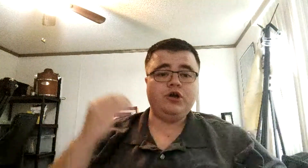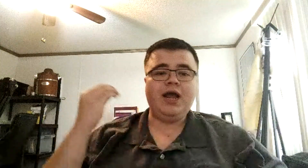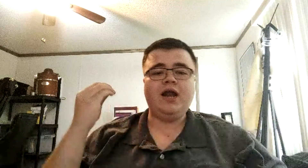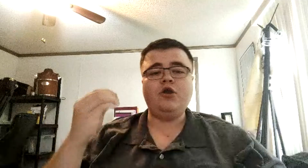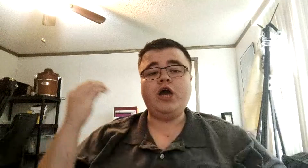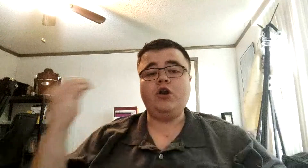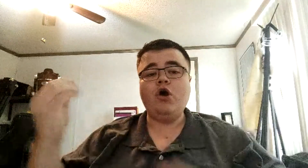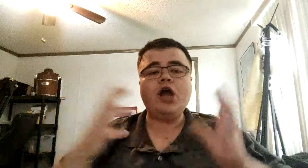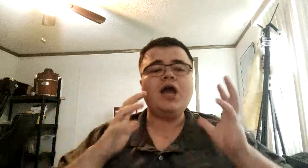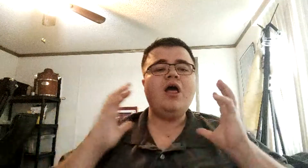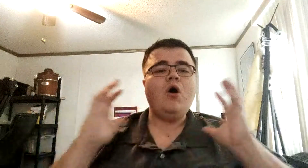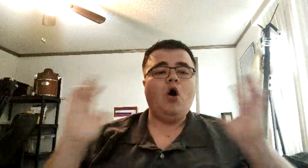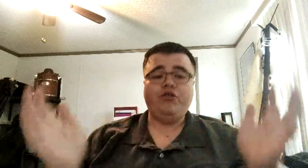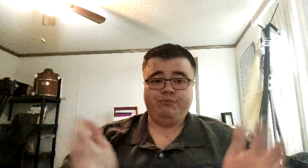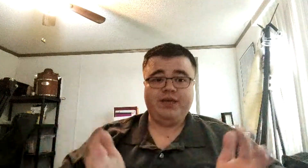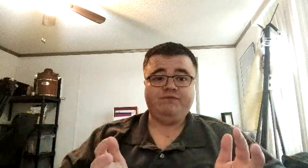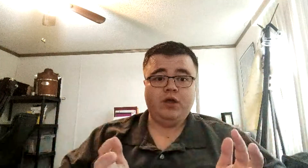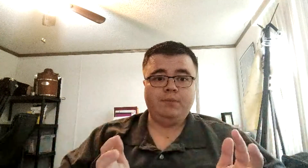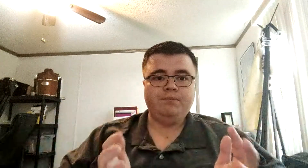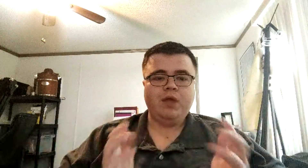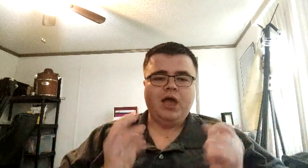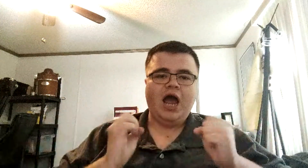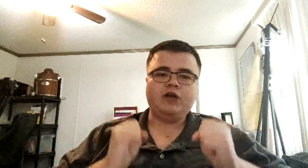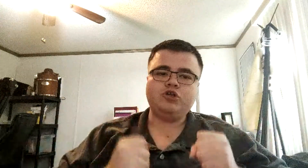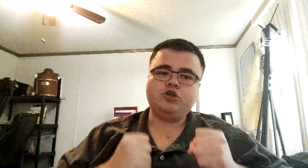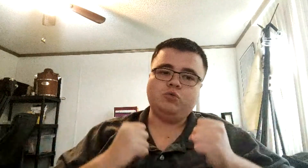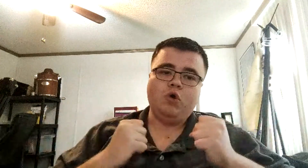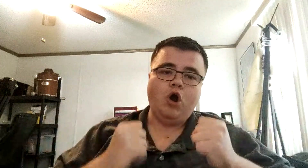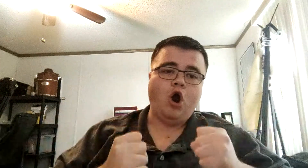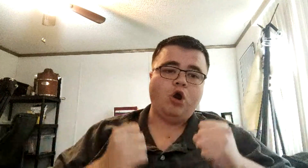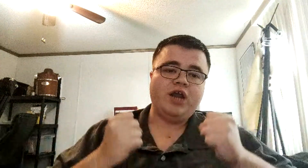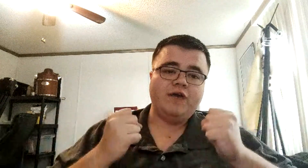Miller and Clerc, all three of them had a strong